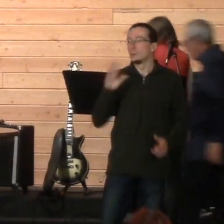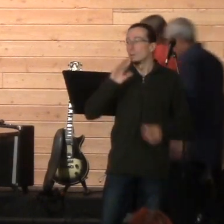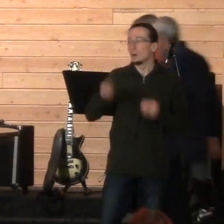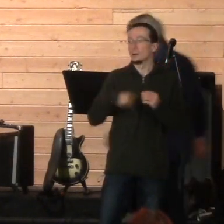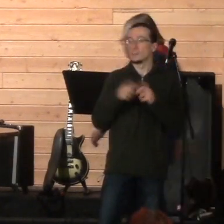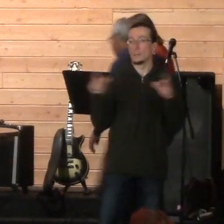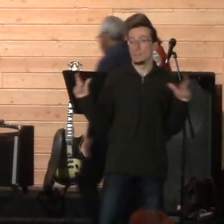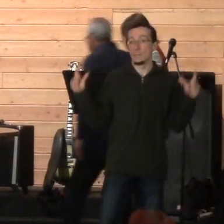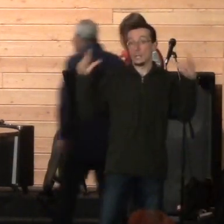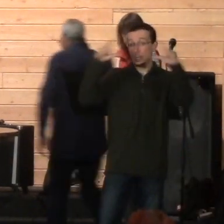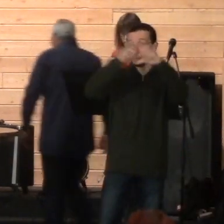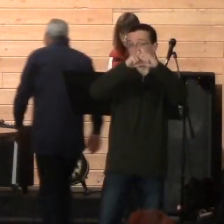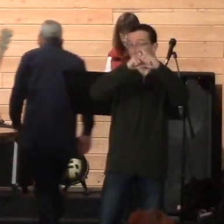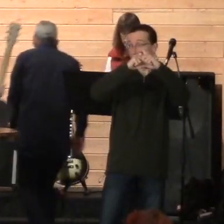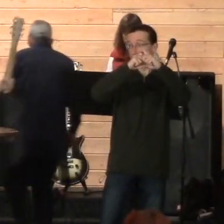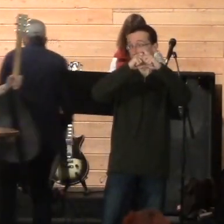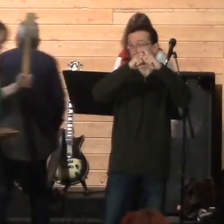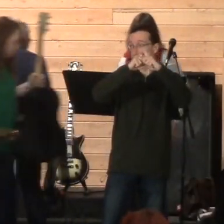eclipse,